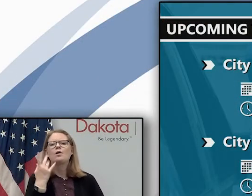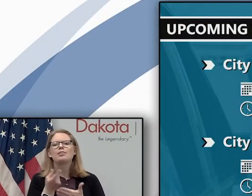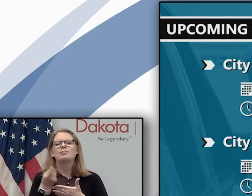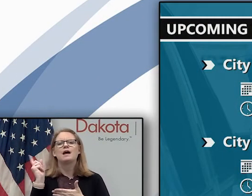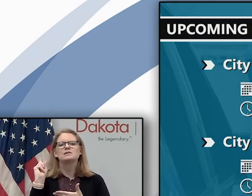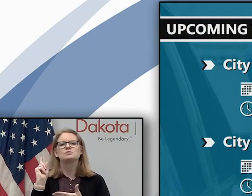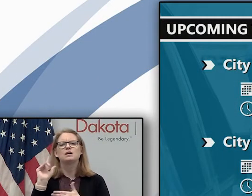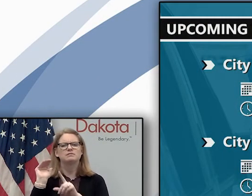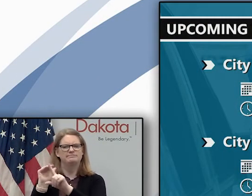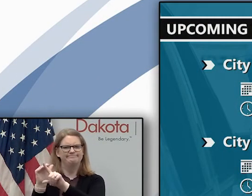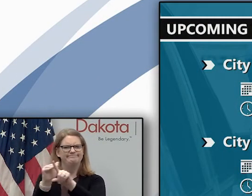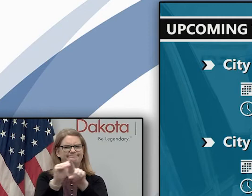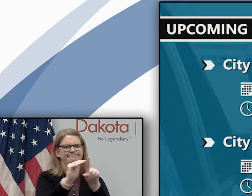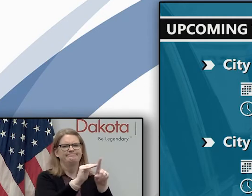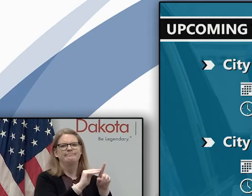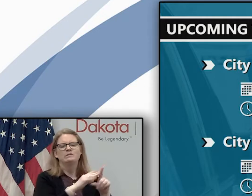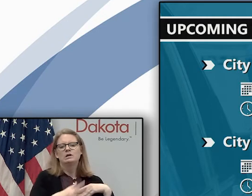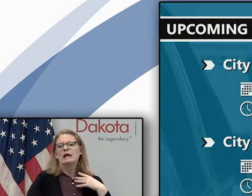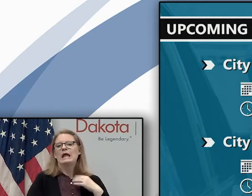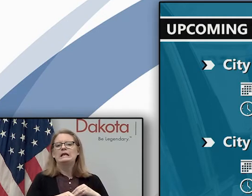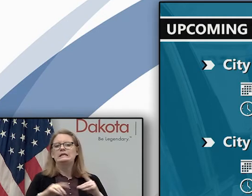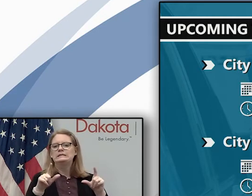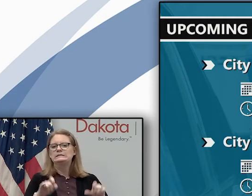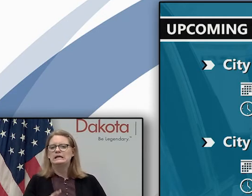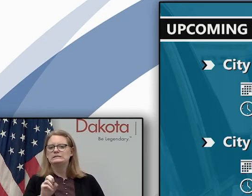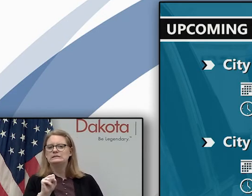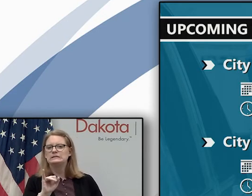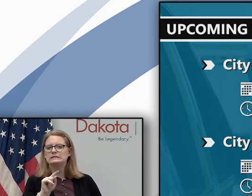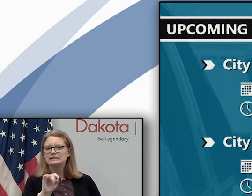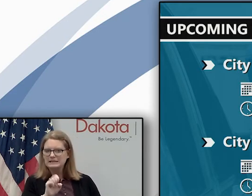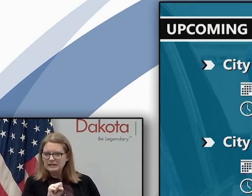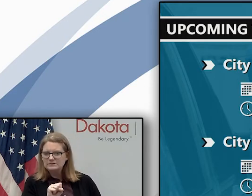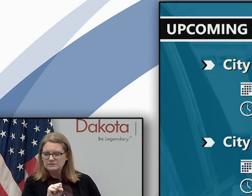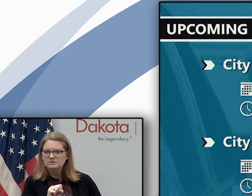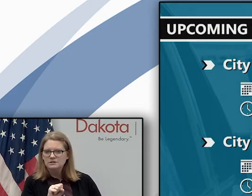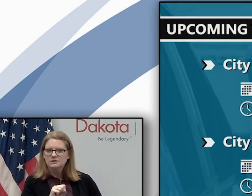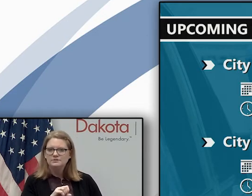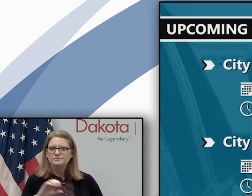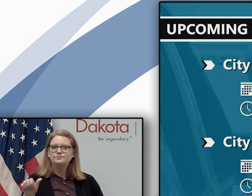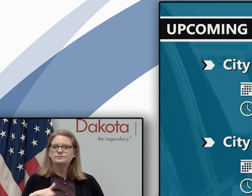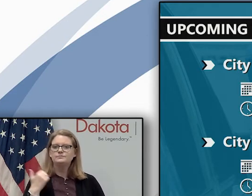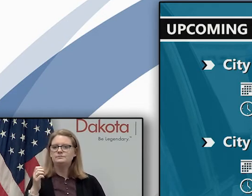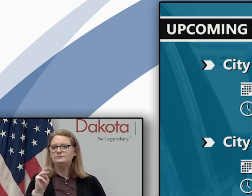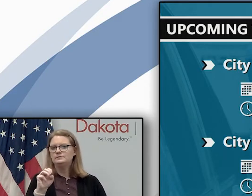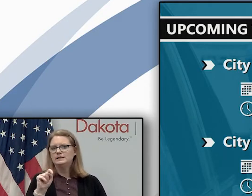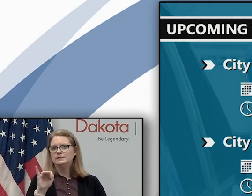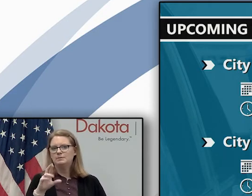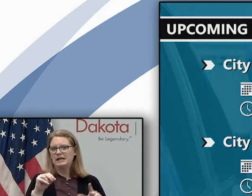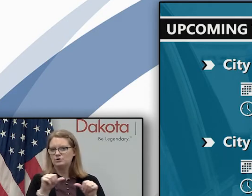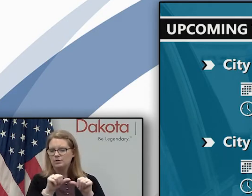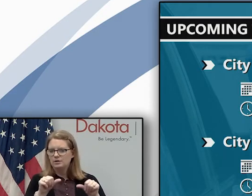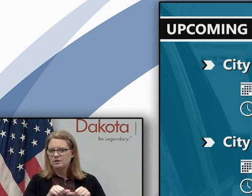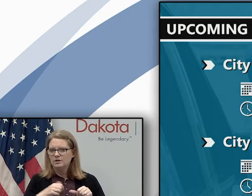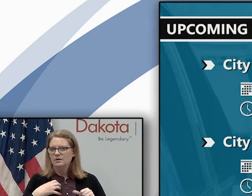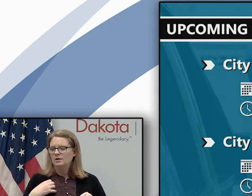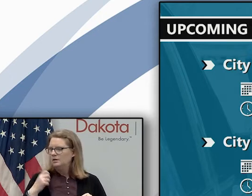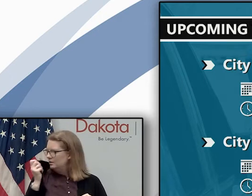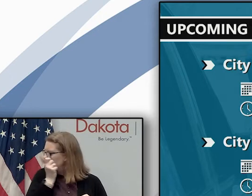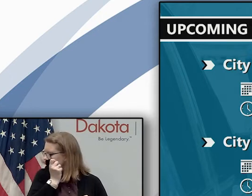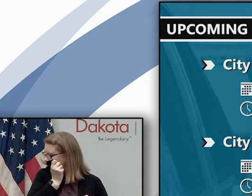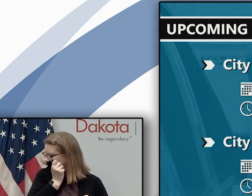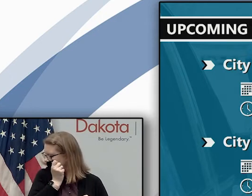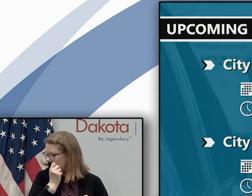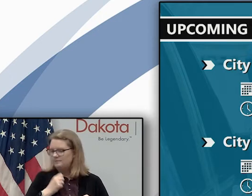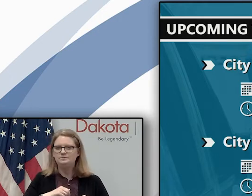adding these testing sites to our other major metro areas as well. So tomorrow, Wednesday,